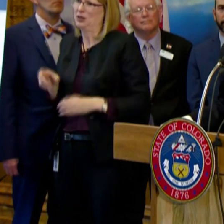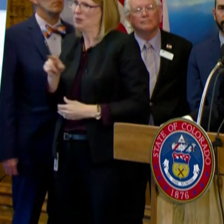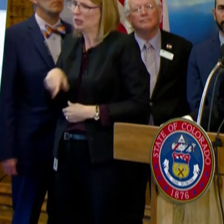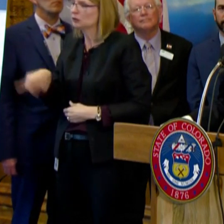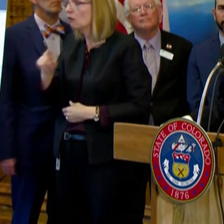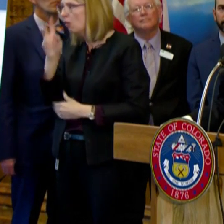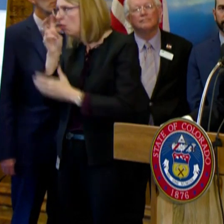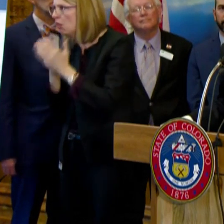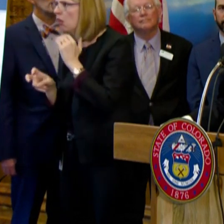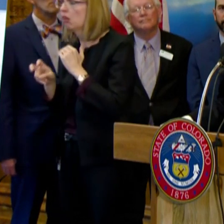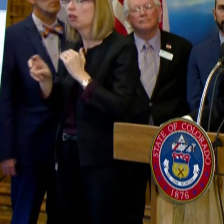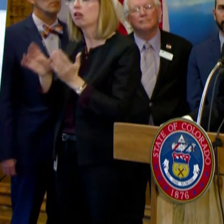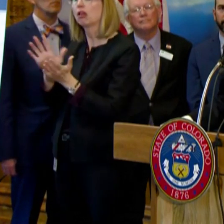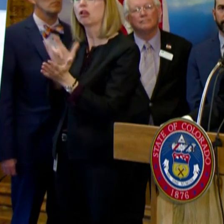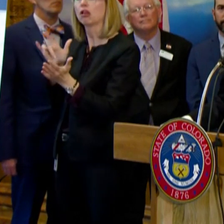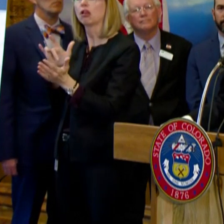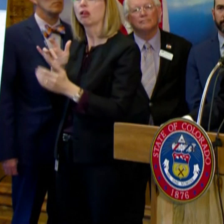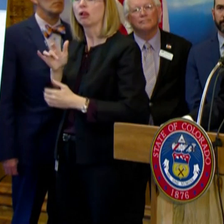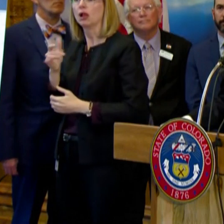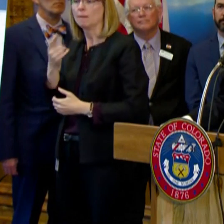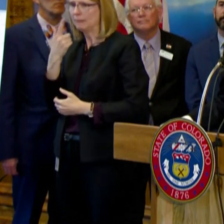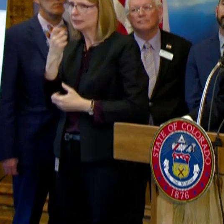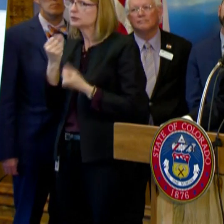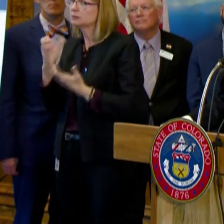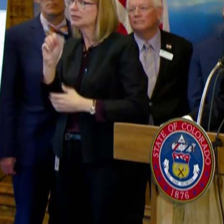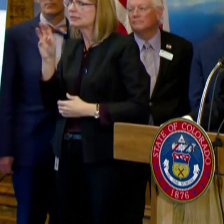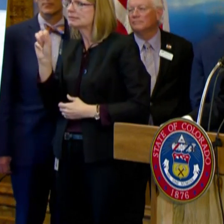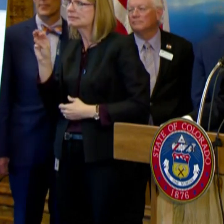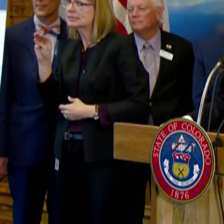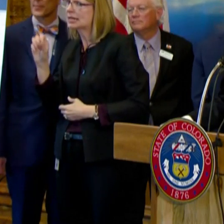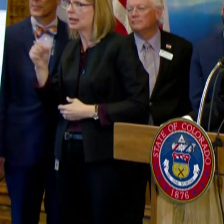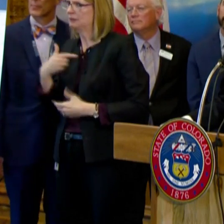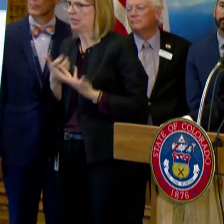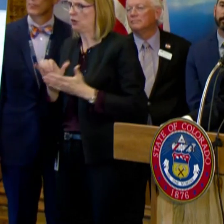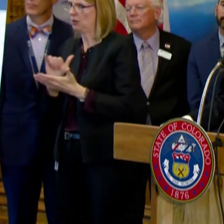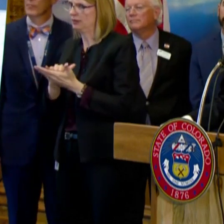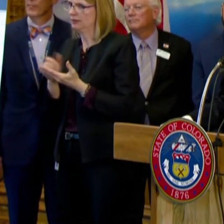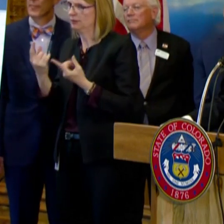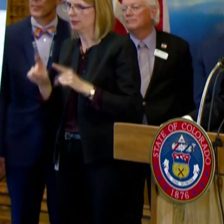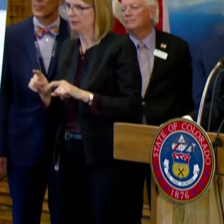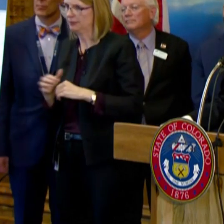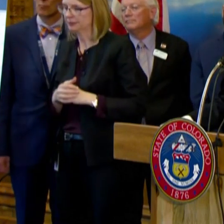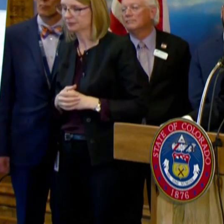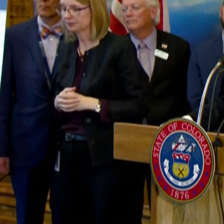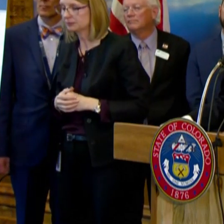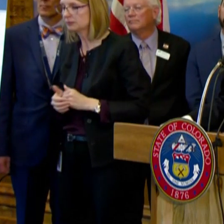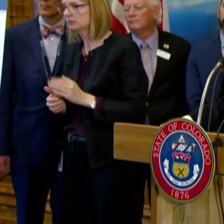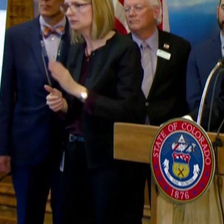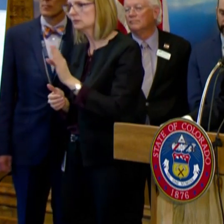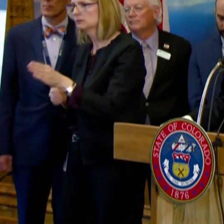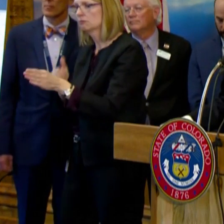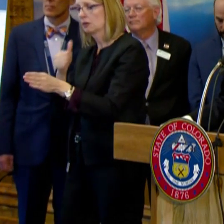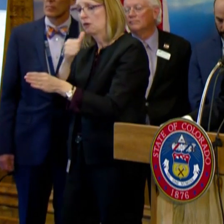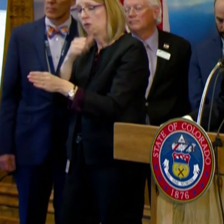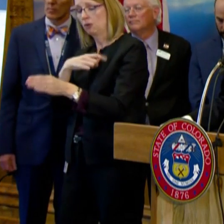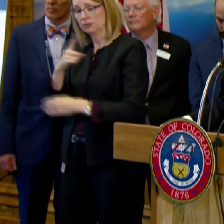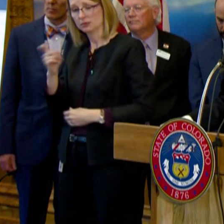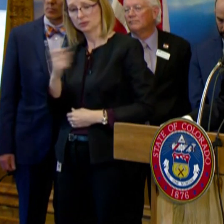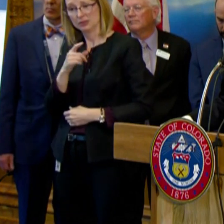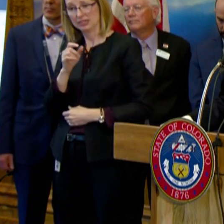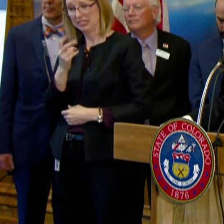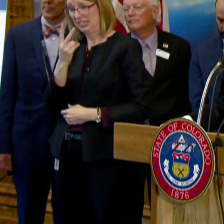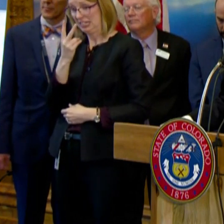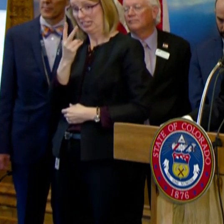designed to prey on our fears. Governor, if we see a large outbreak in particular areas, would